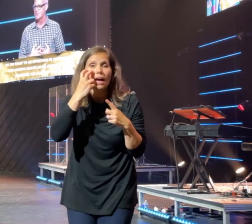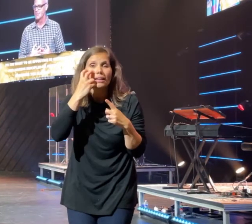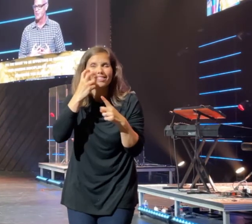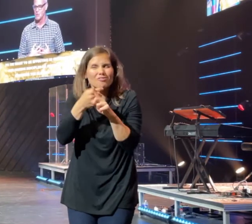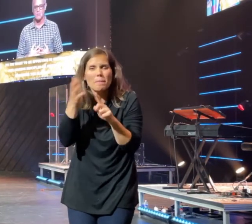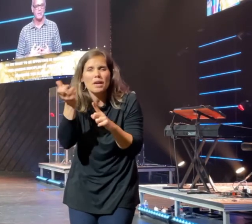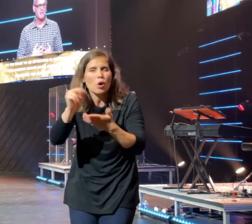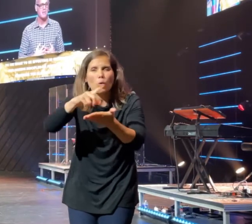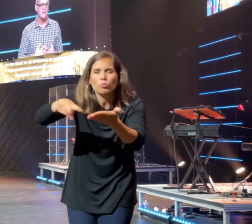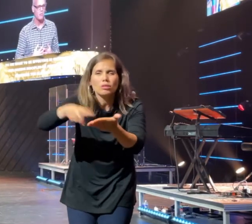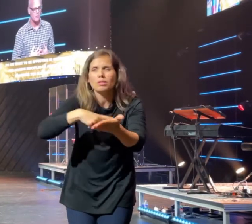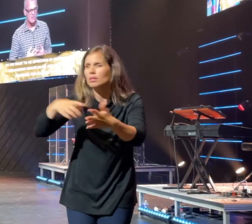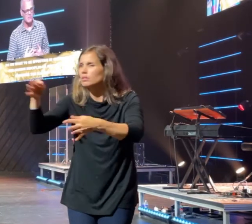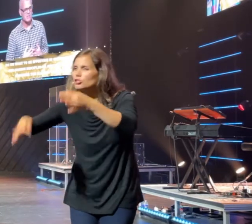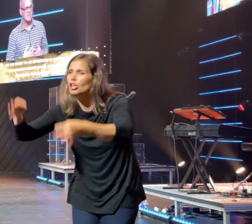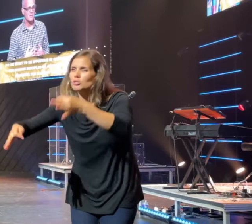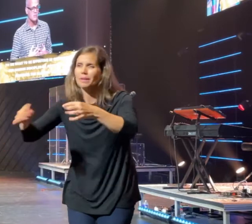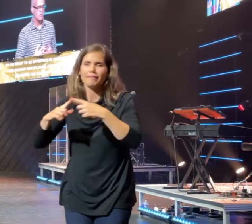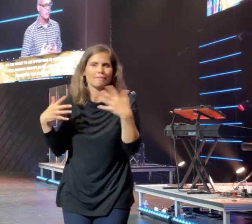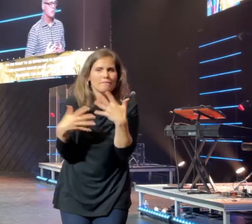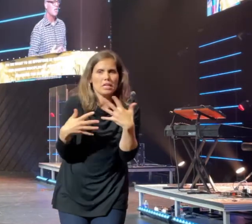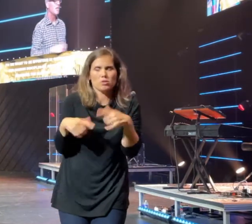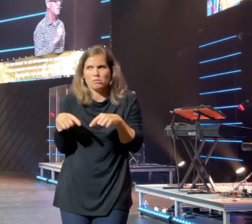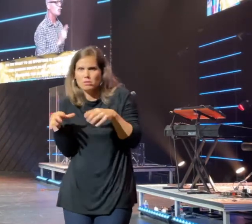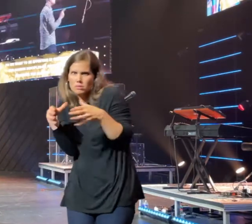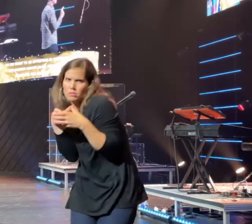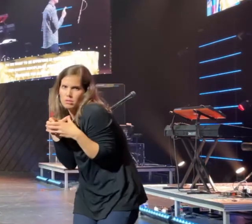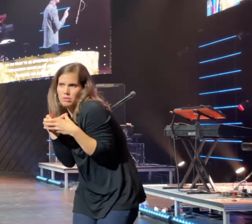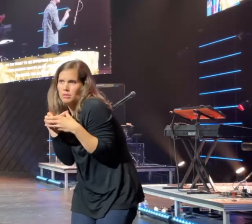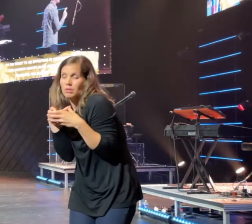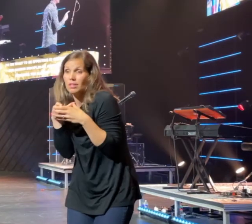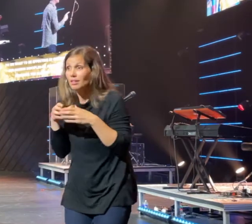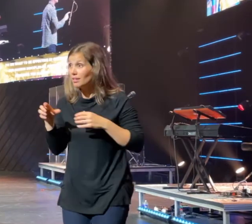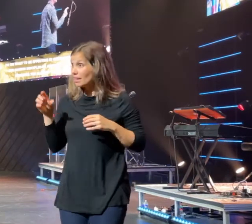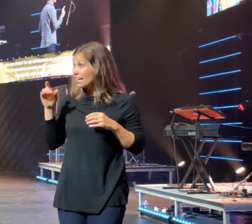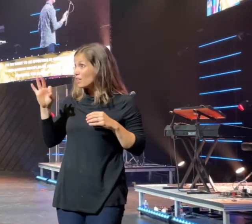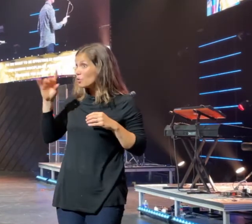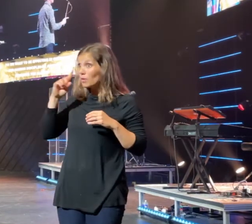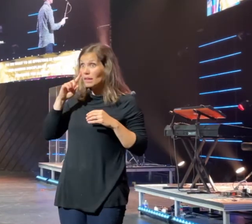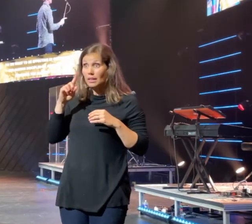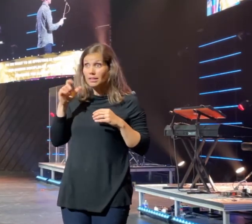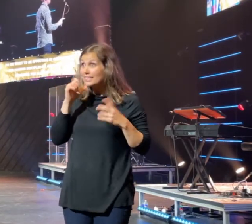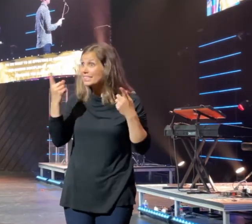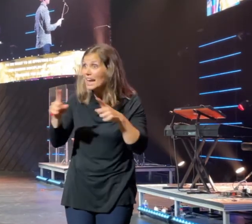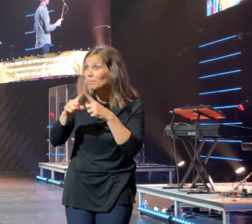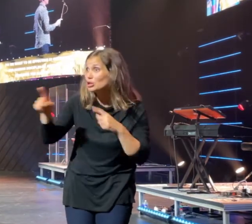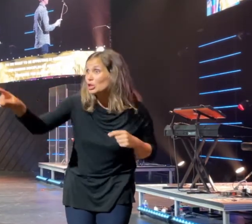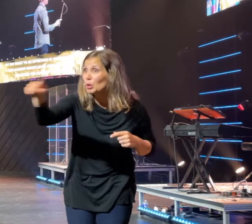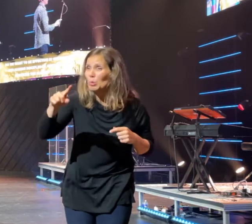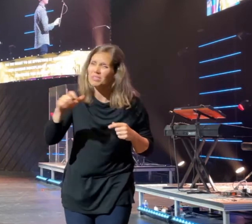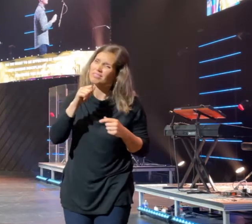judgments, their own fears, their own prejudice, and their own separate agenda. And if you don't think that's going to happen to you, you're not being honest with